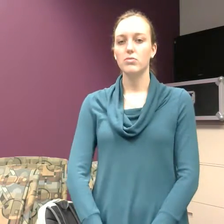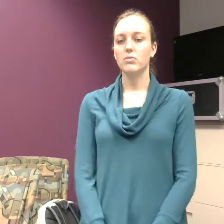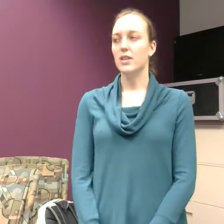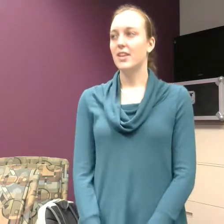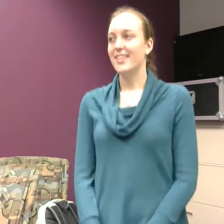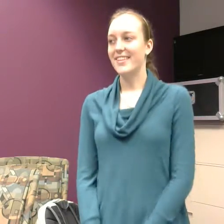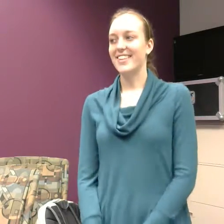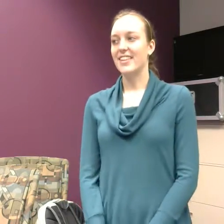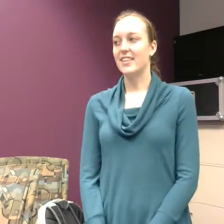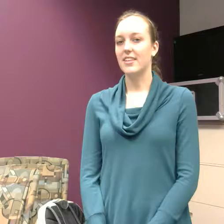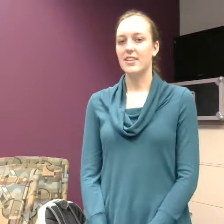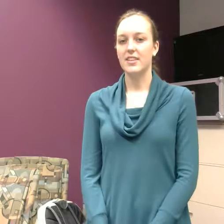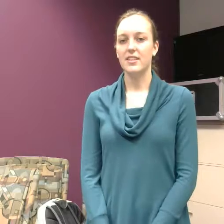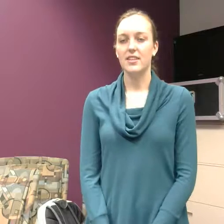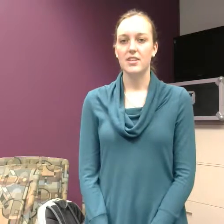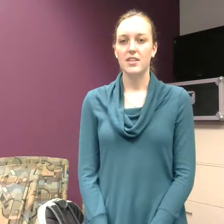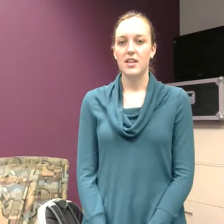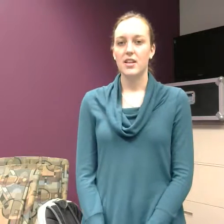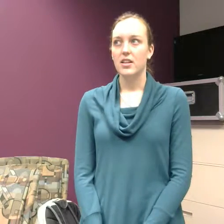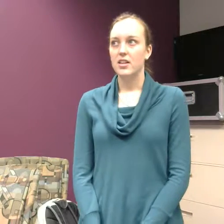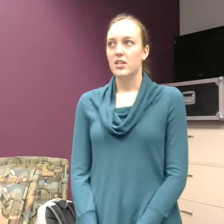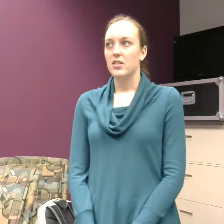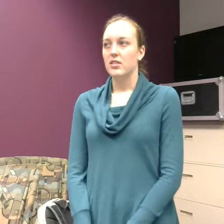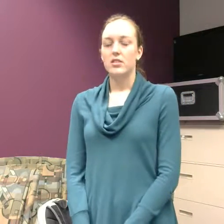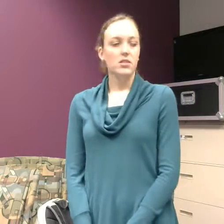Wait. Just making sure. Now let's get play some music.